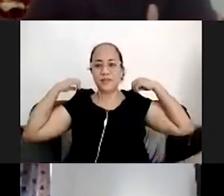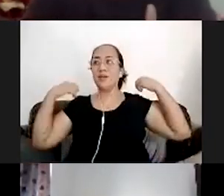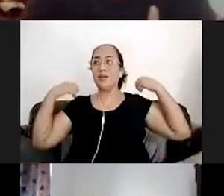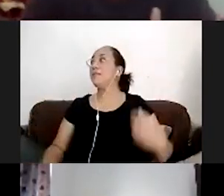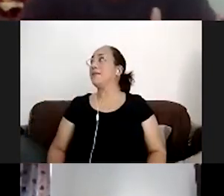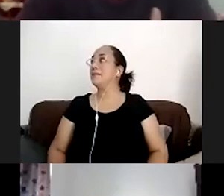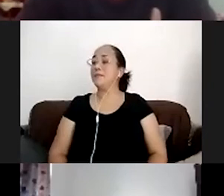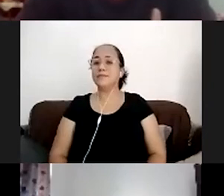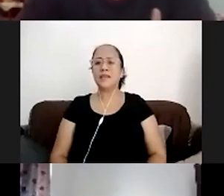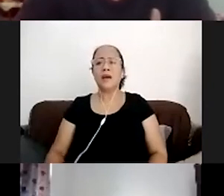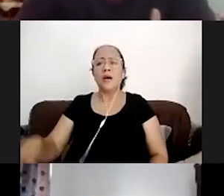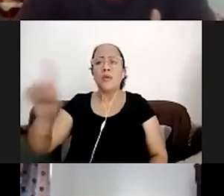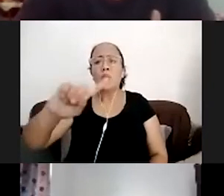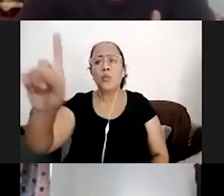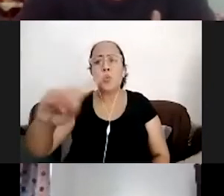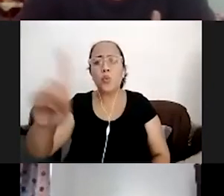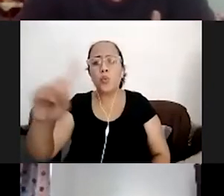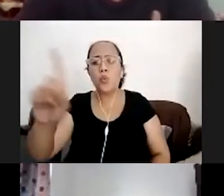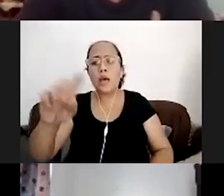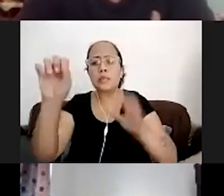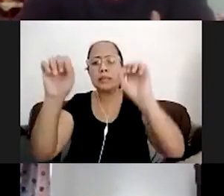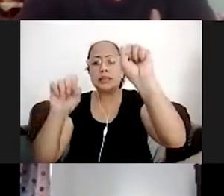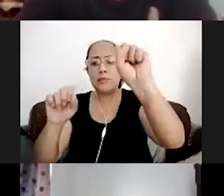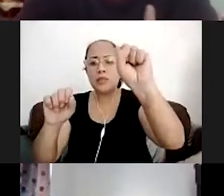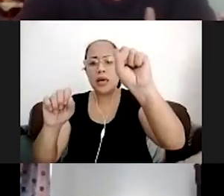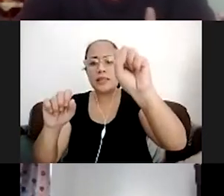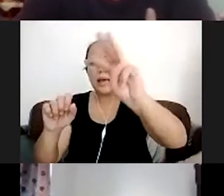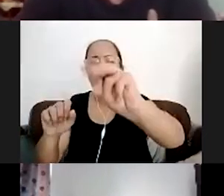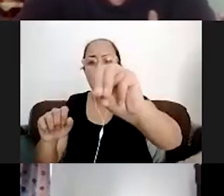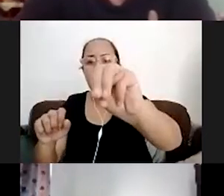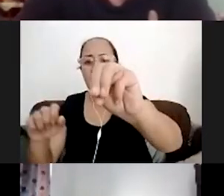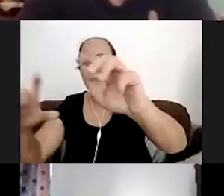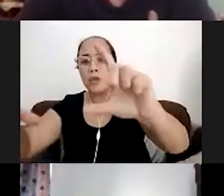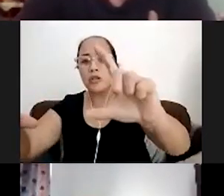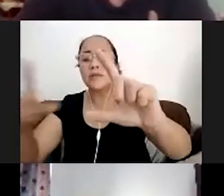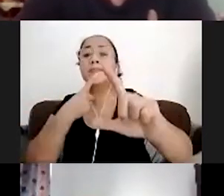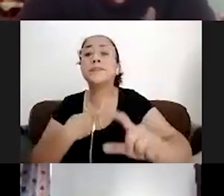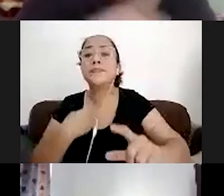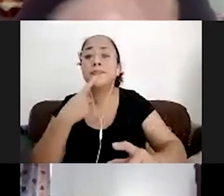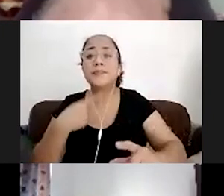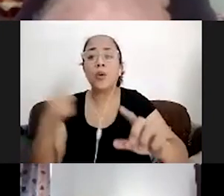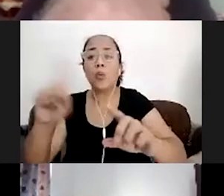What is the subject of the main clause? Just tell me the subject.